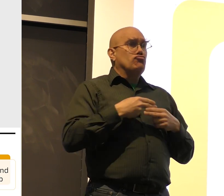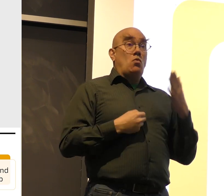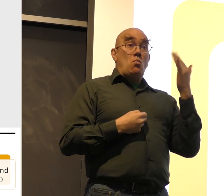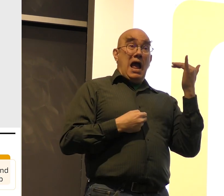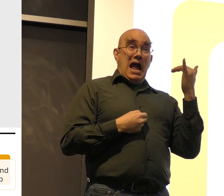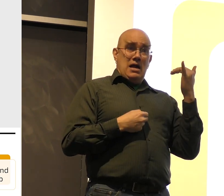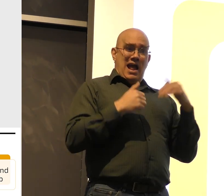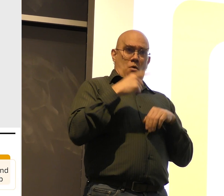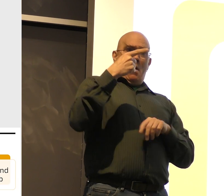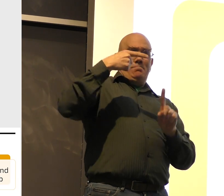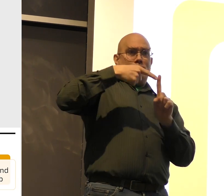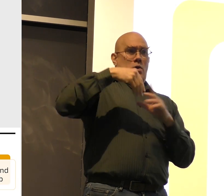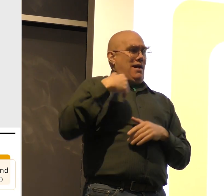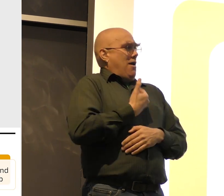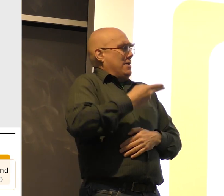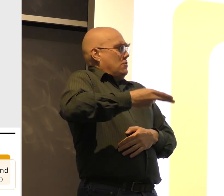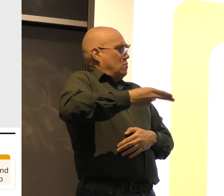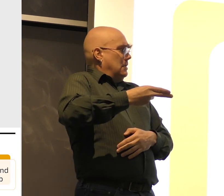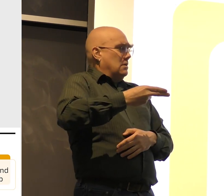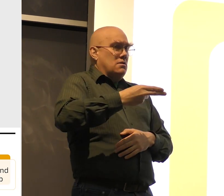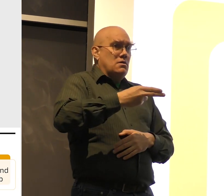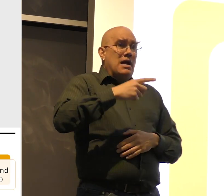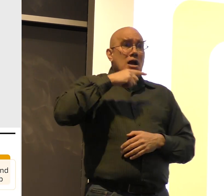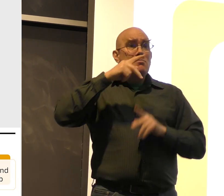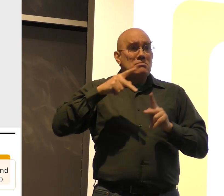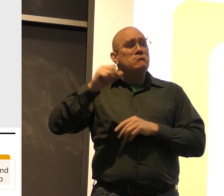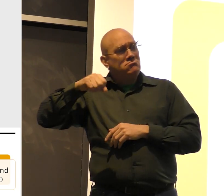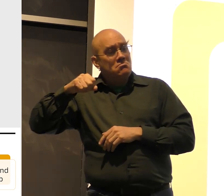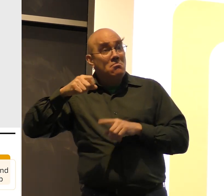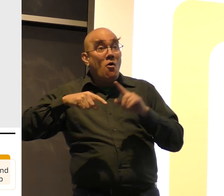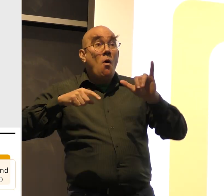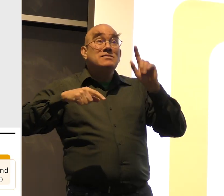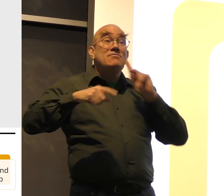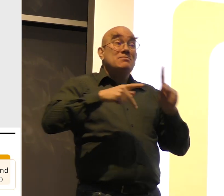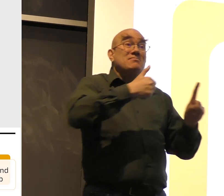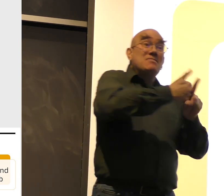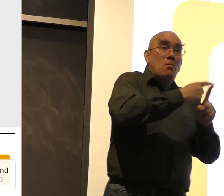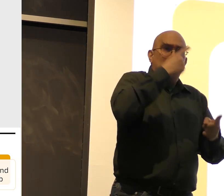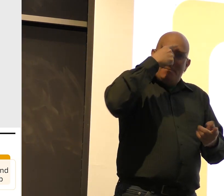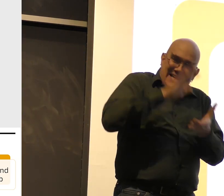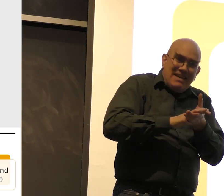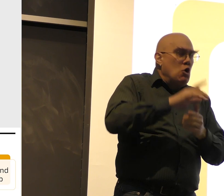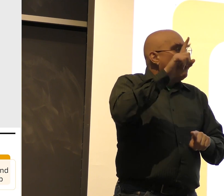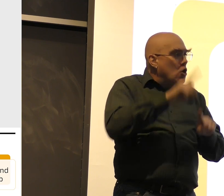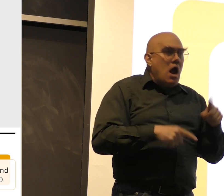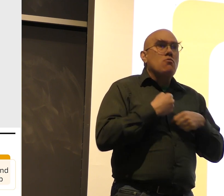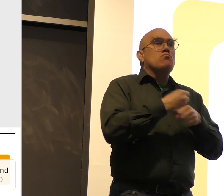this on an everyday basis because at one point in our history, hearing people would use them, and deaf people themselves really